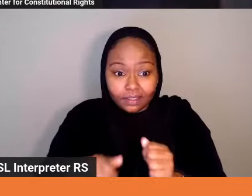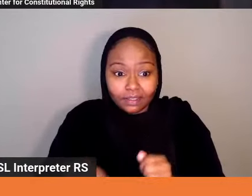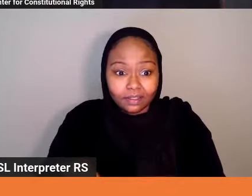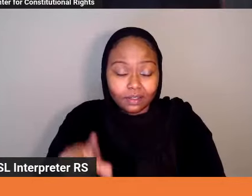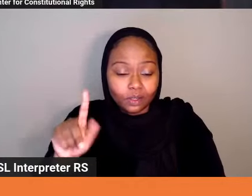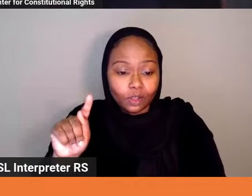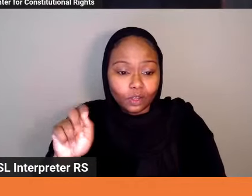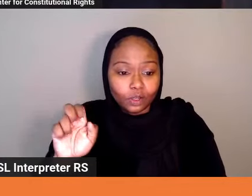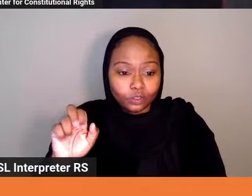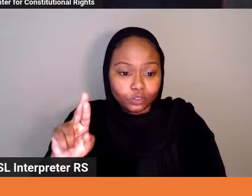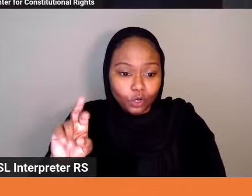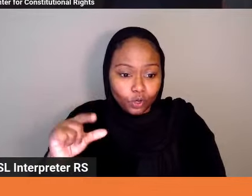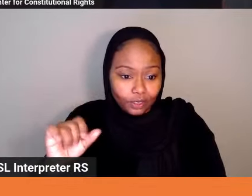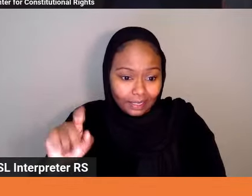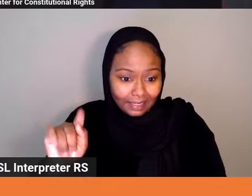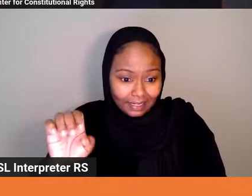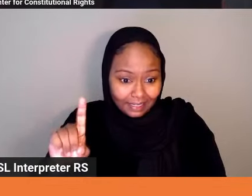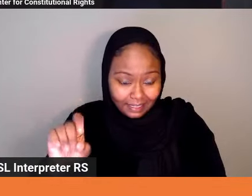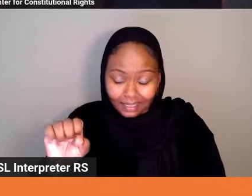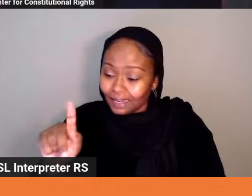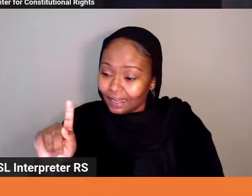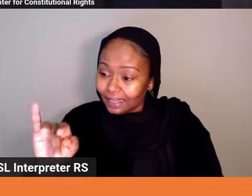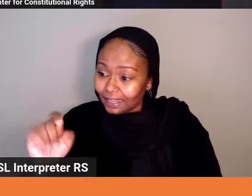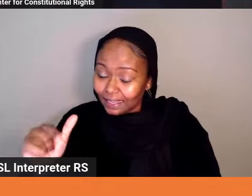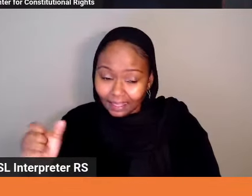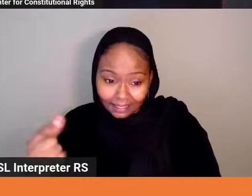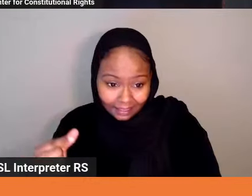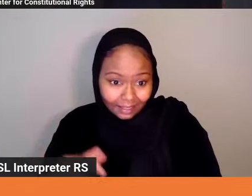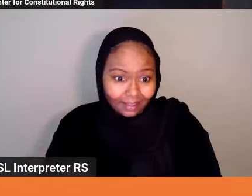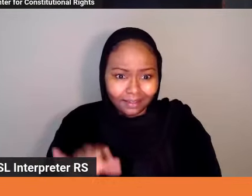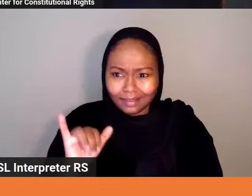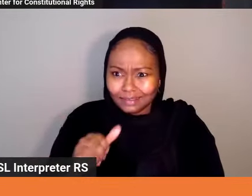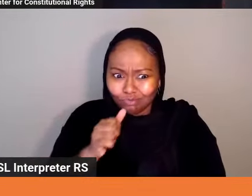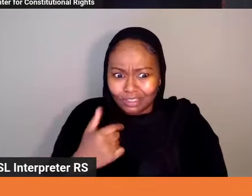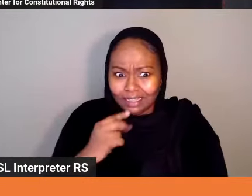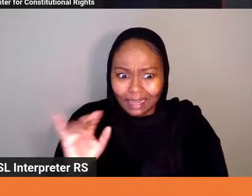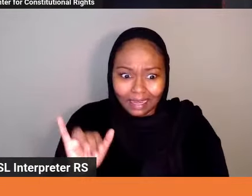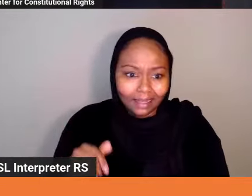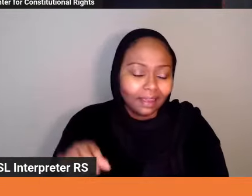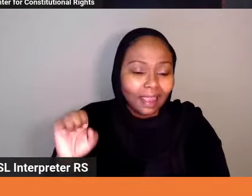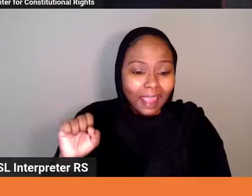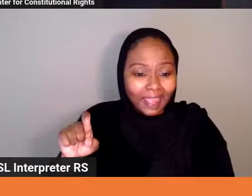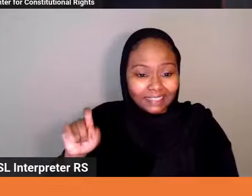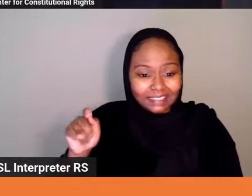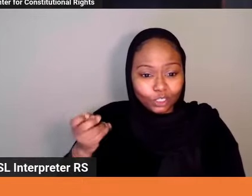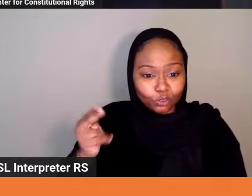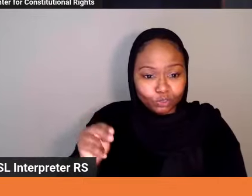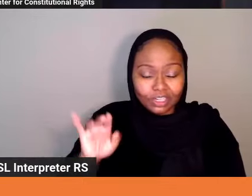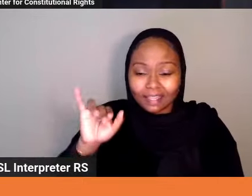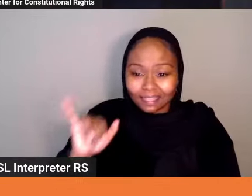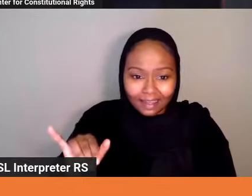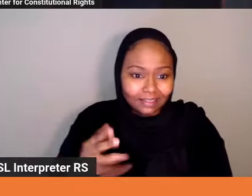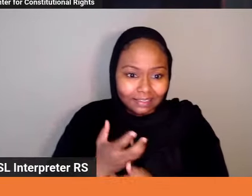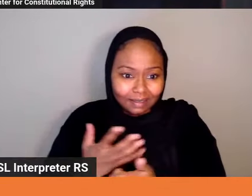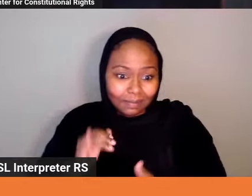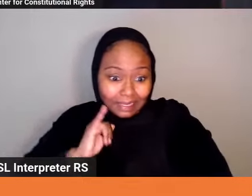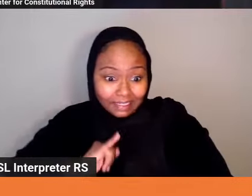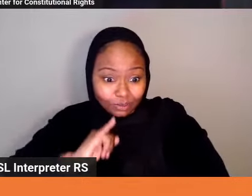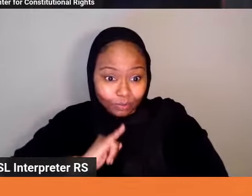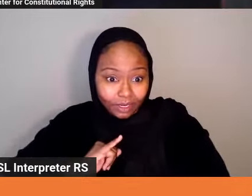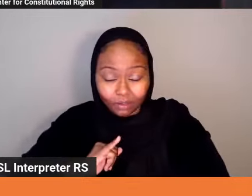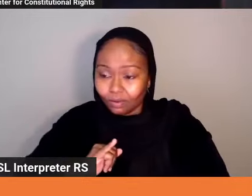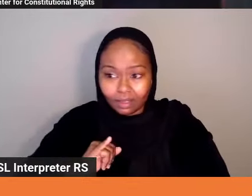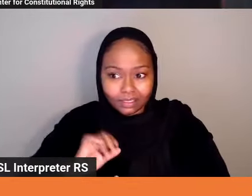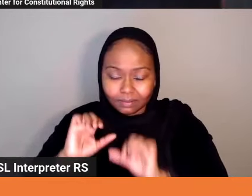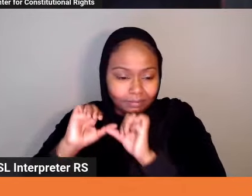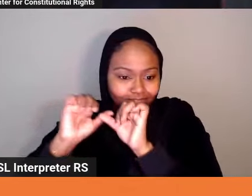targeted killing, which is really extrajudicial execution. It's a practice that Israel has carried